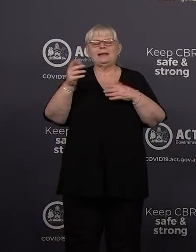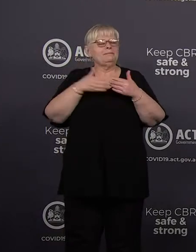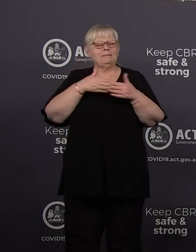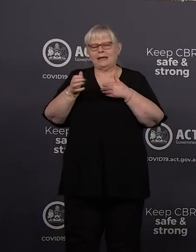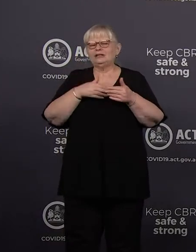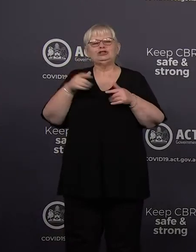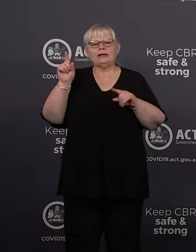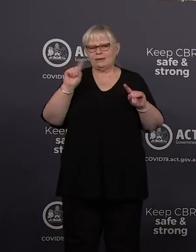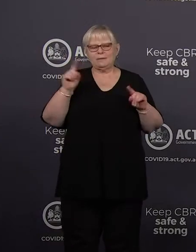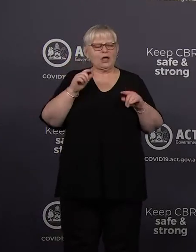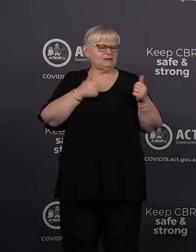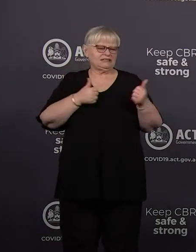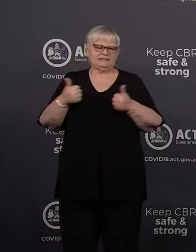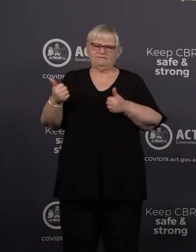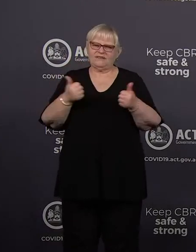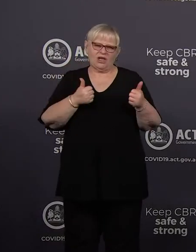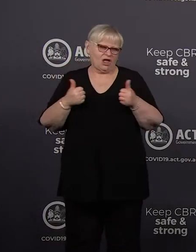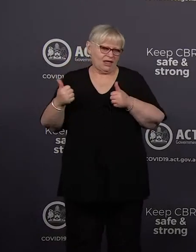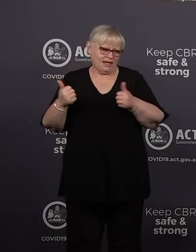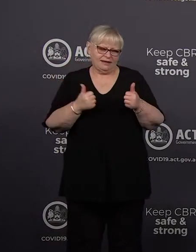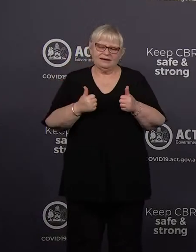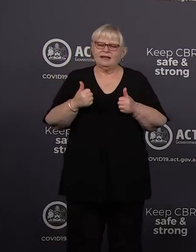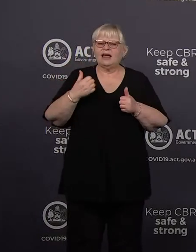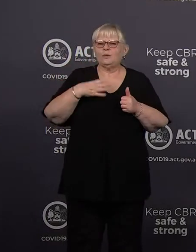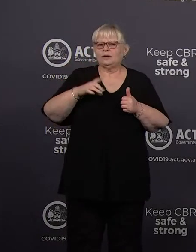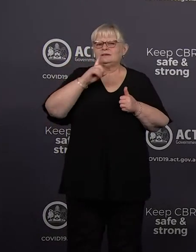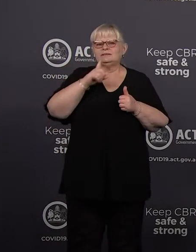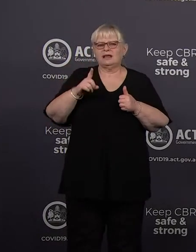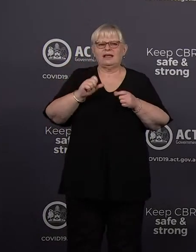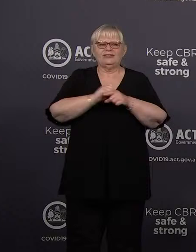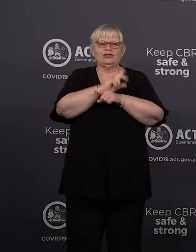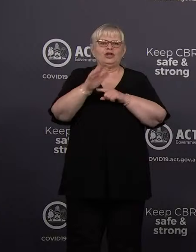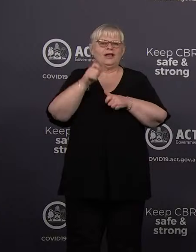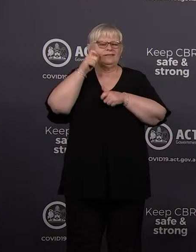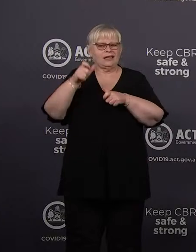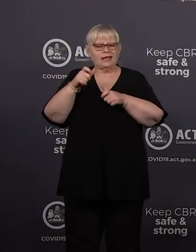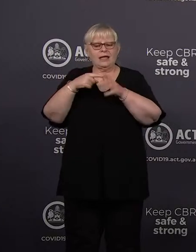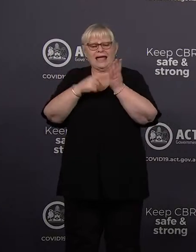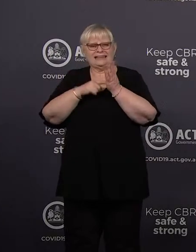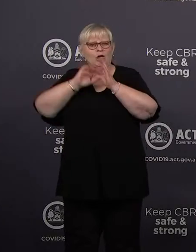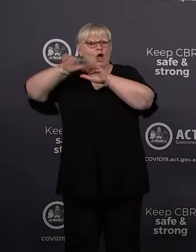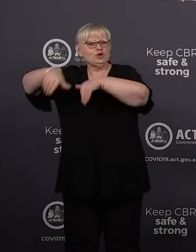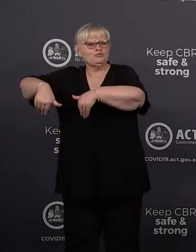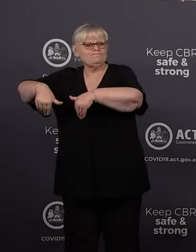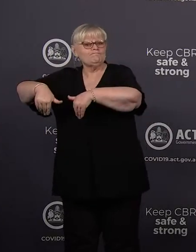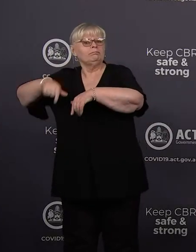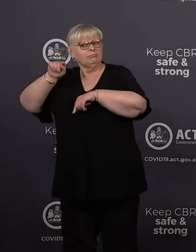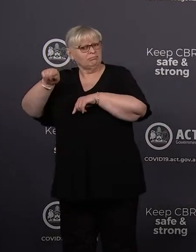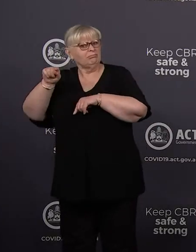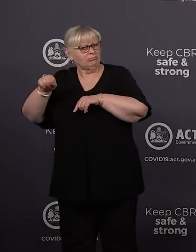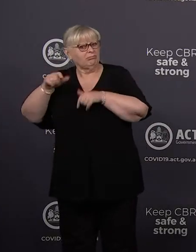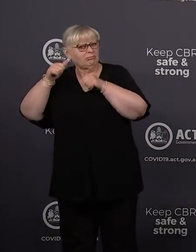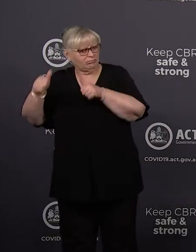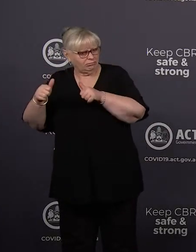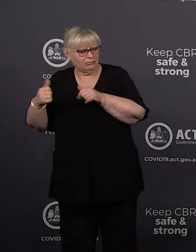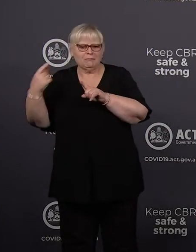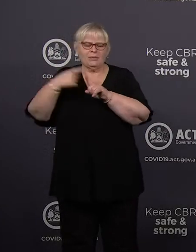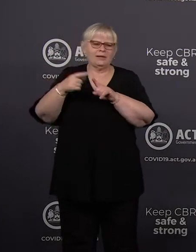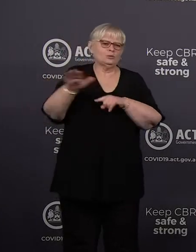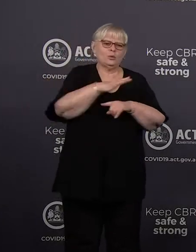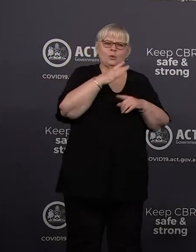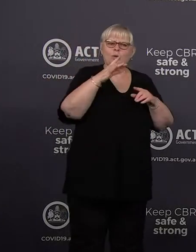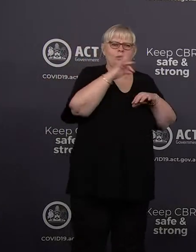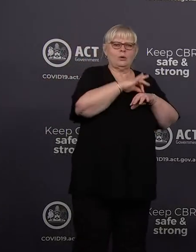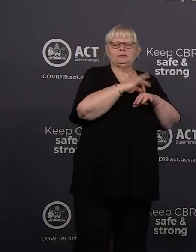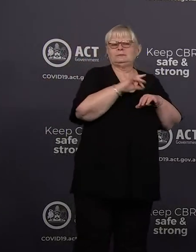the moment. And again, I want to give a shout out to the COVID Care at Home team, but also to all of our hospital staff who,